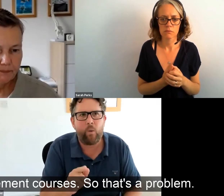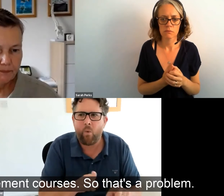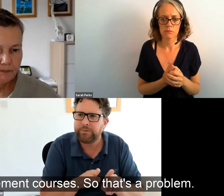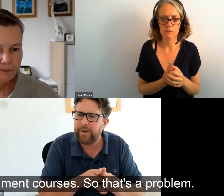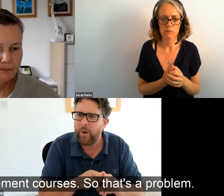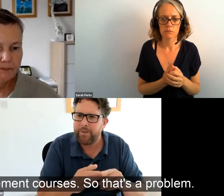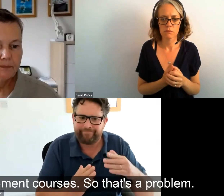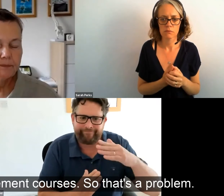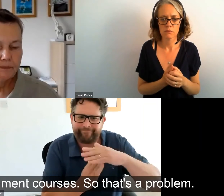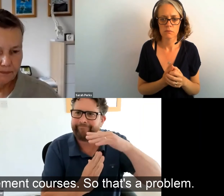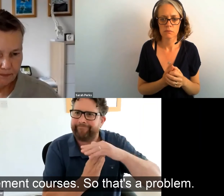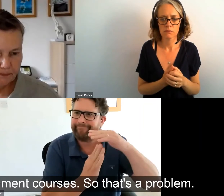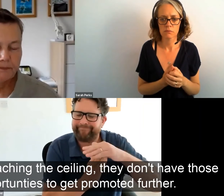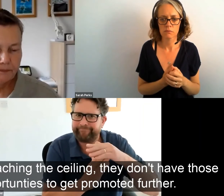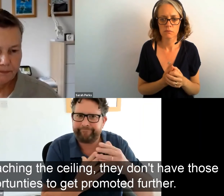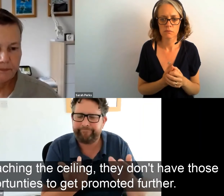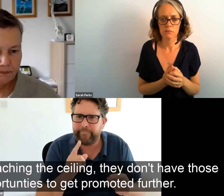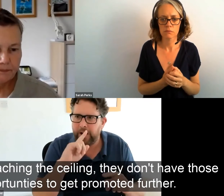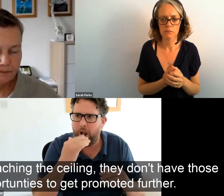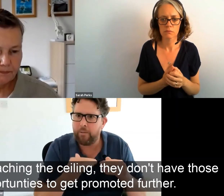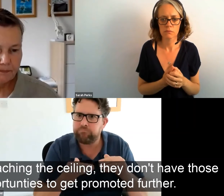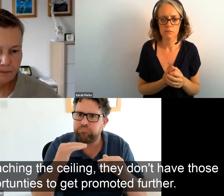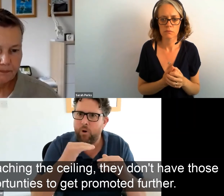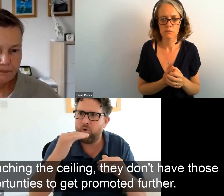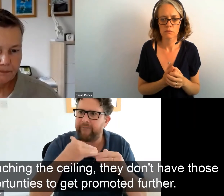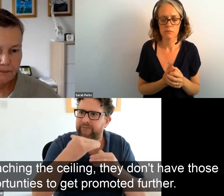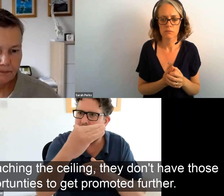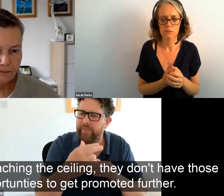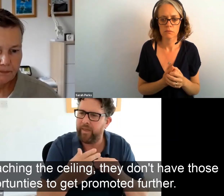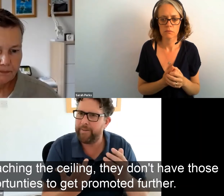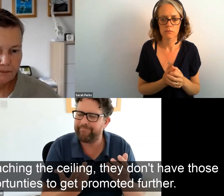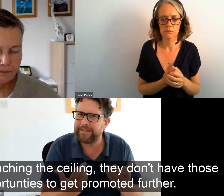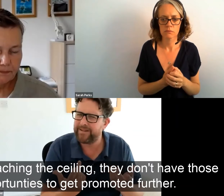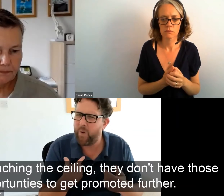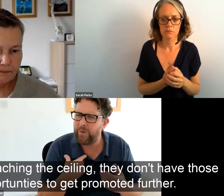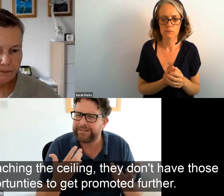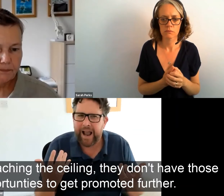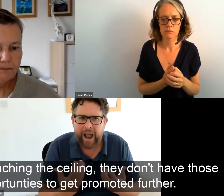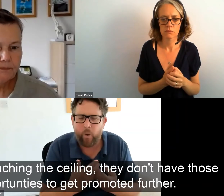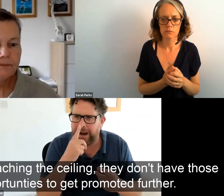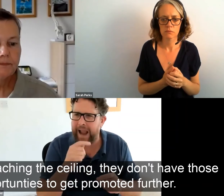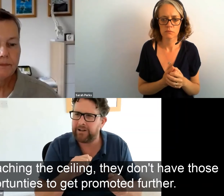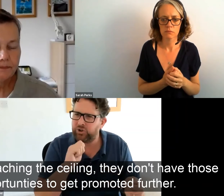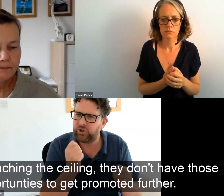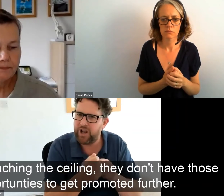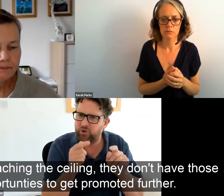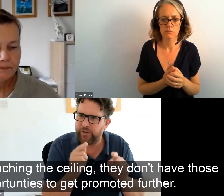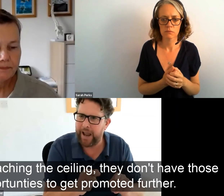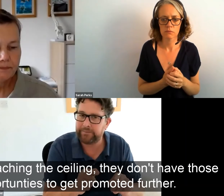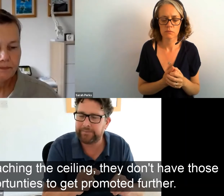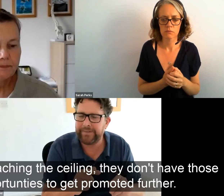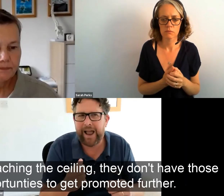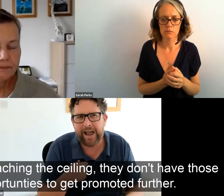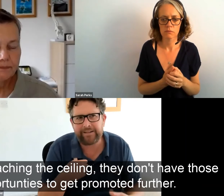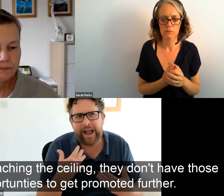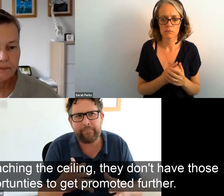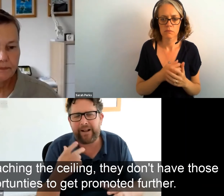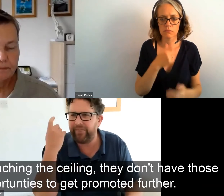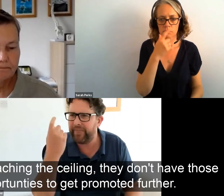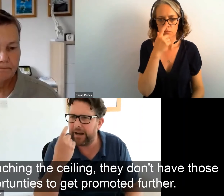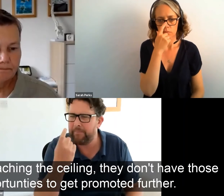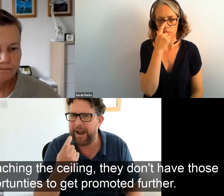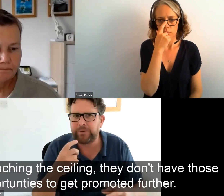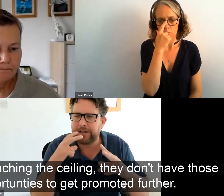so that's a problem. And also reaching that glass ceiling. They don't have those opportunities